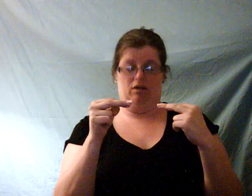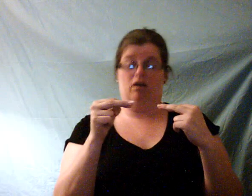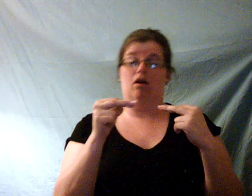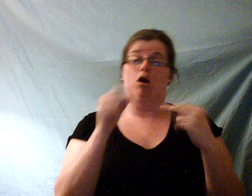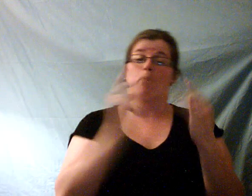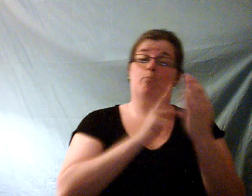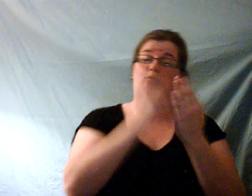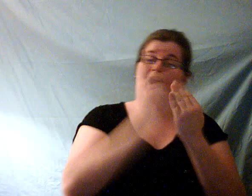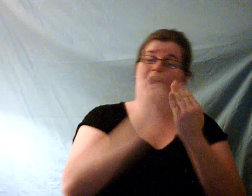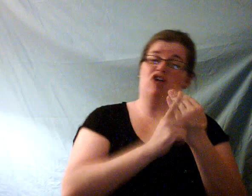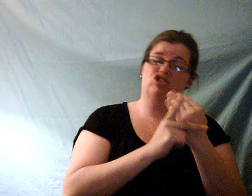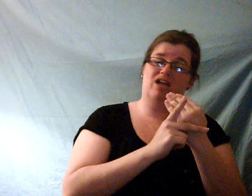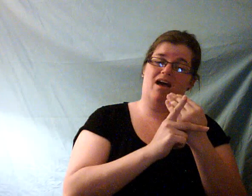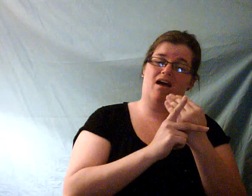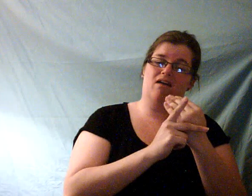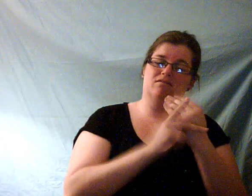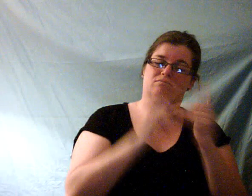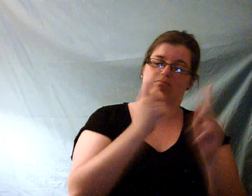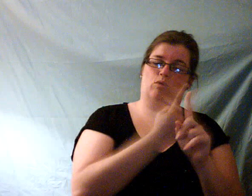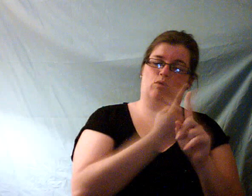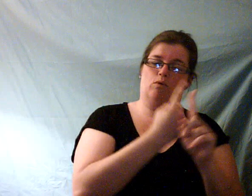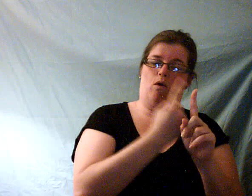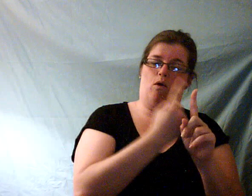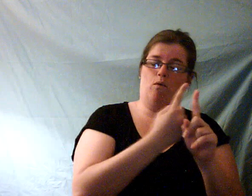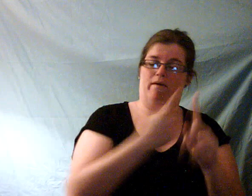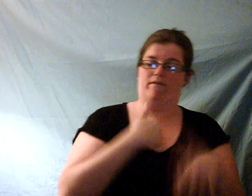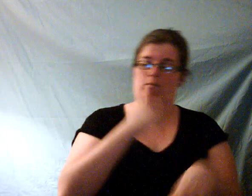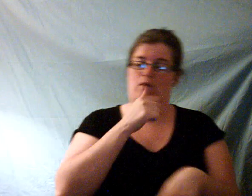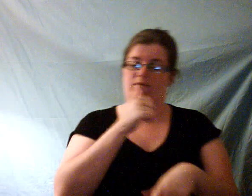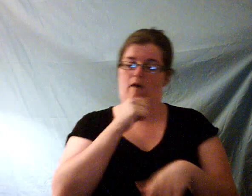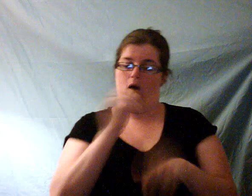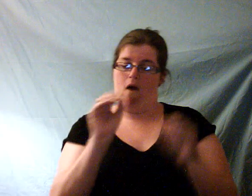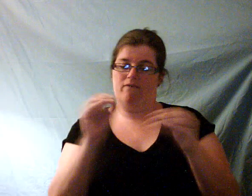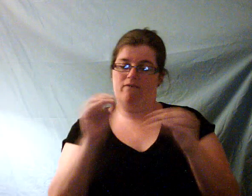offices. We're not a very collective society.